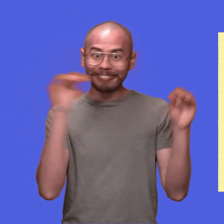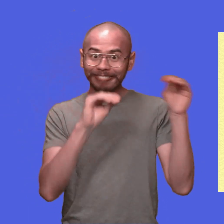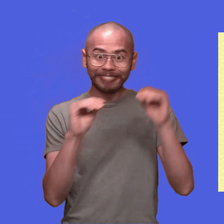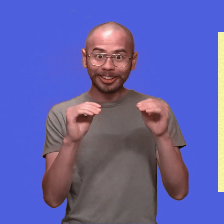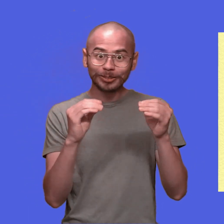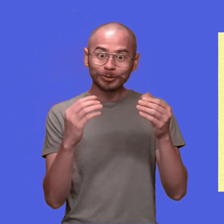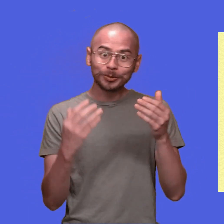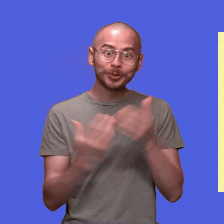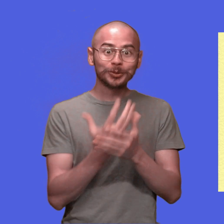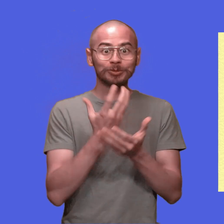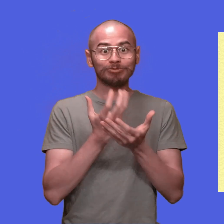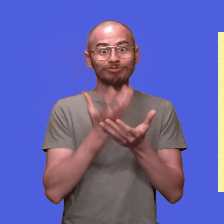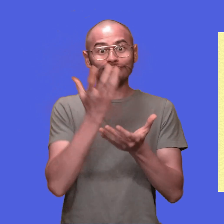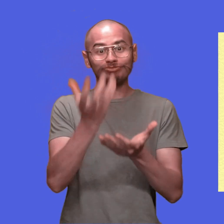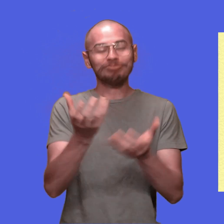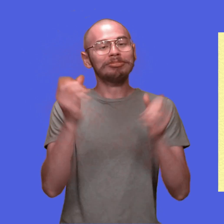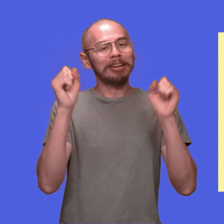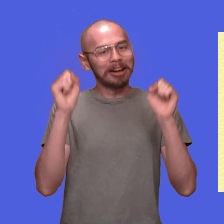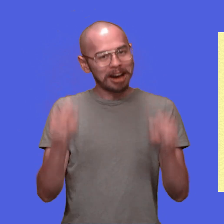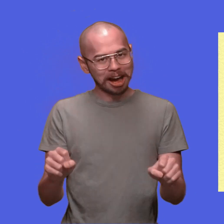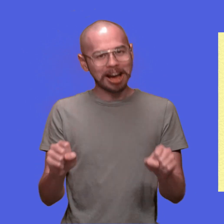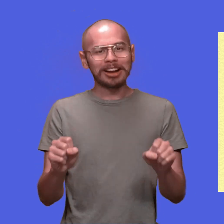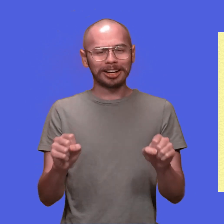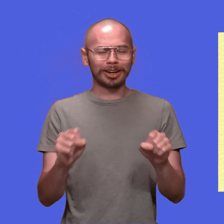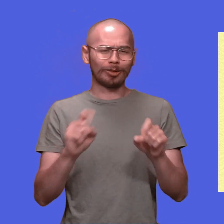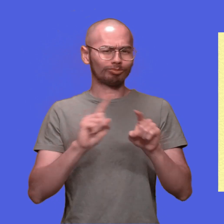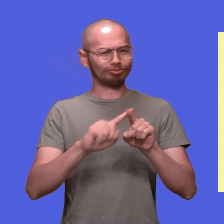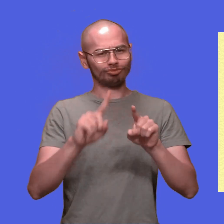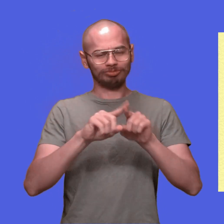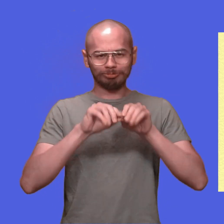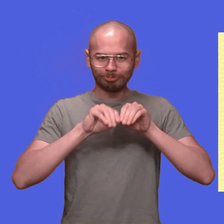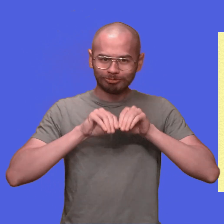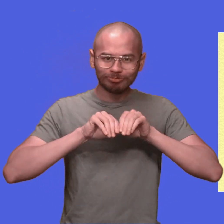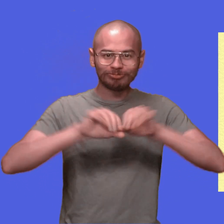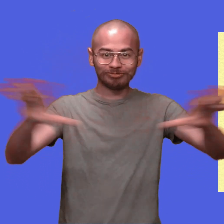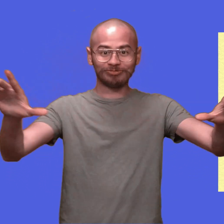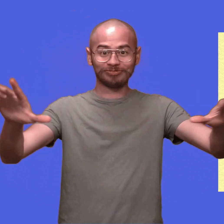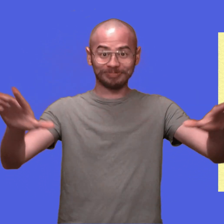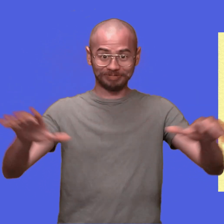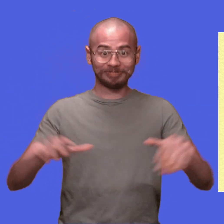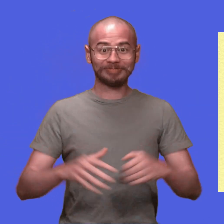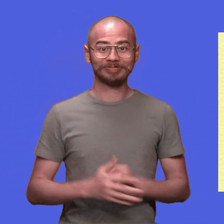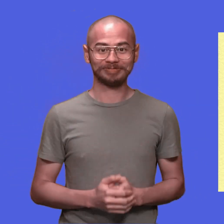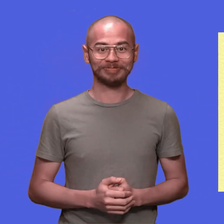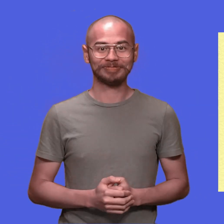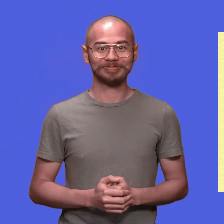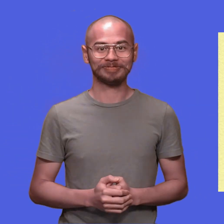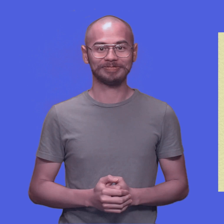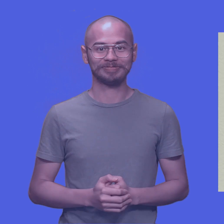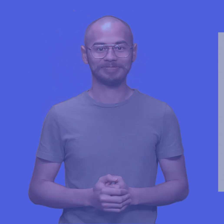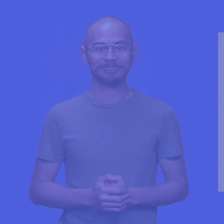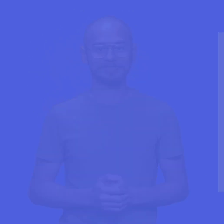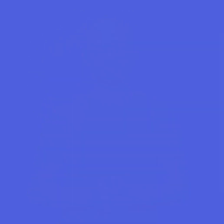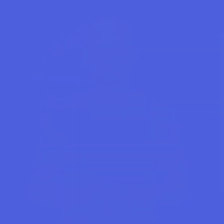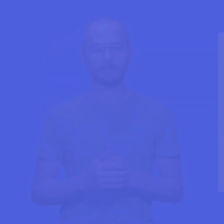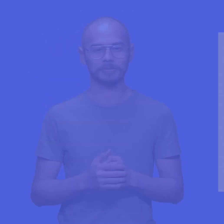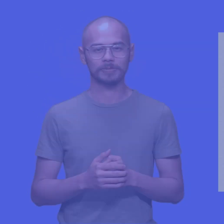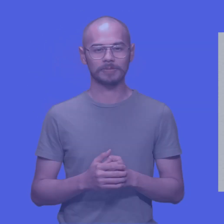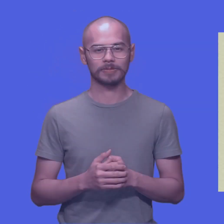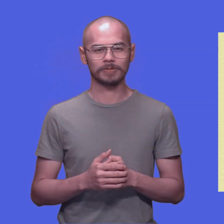formally places the storybook in the public domain, the creator gives up all rights to it and permission to use the work is not required. This means you are free